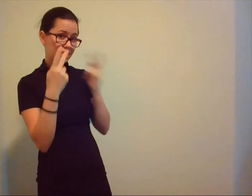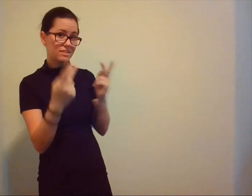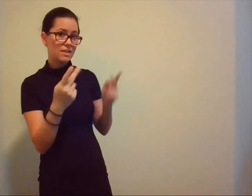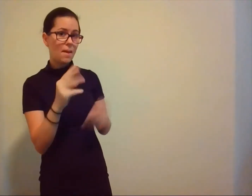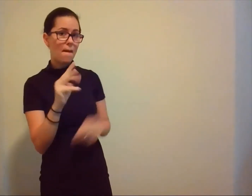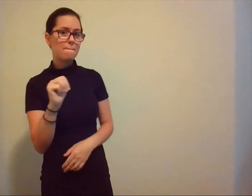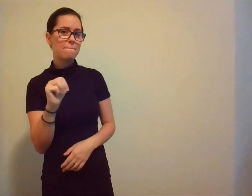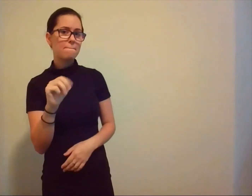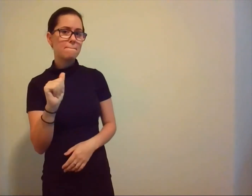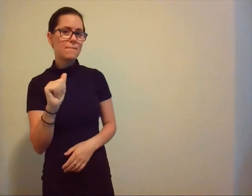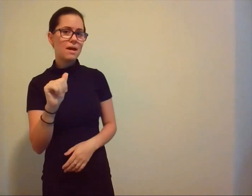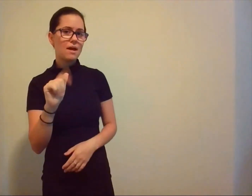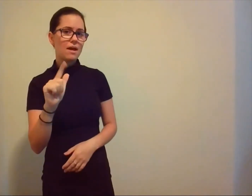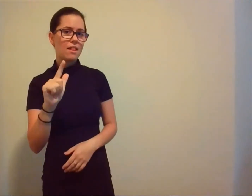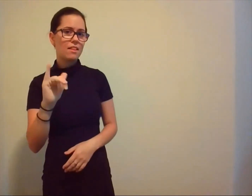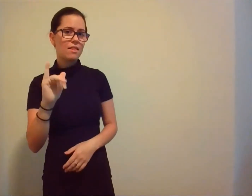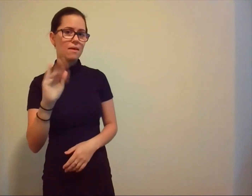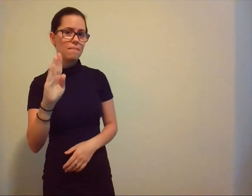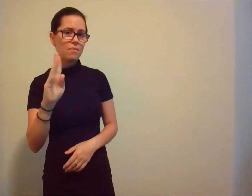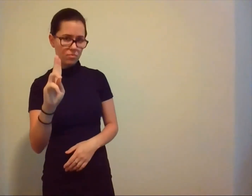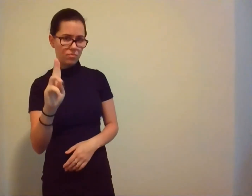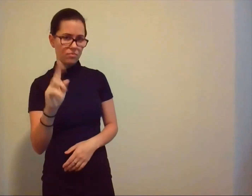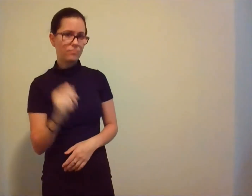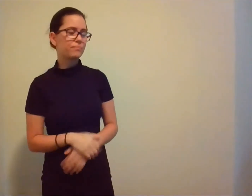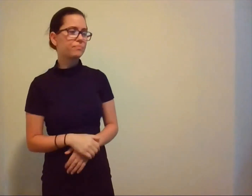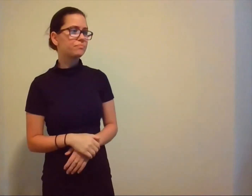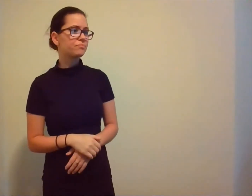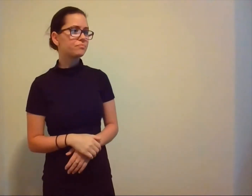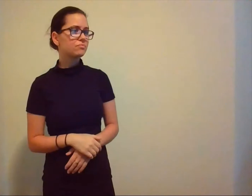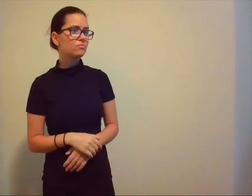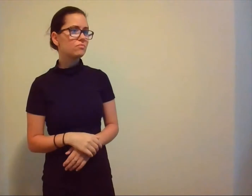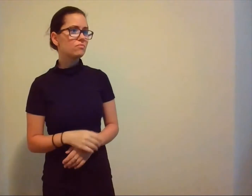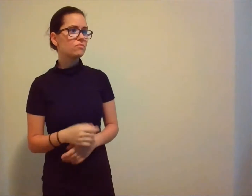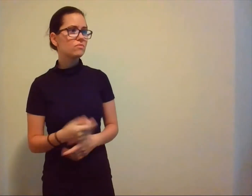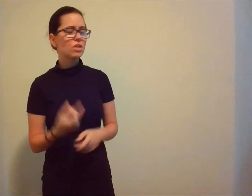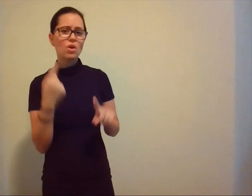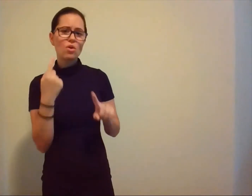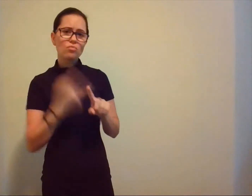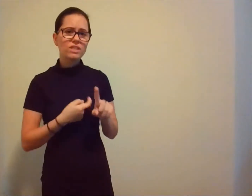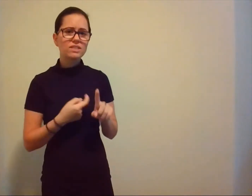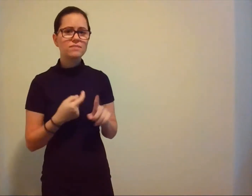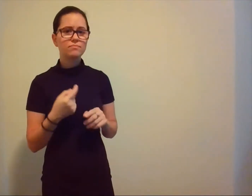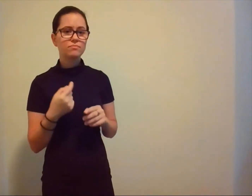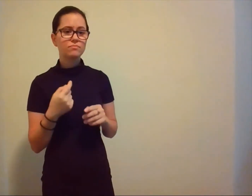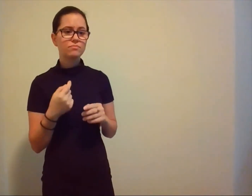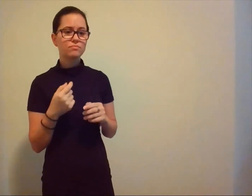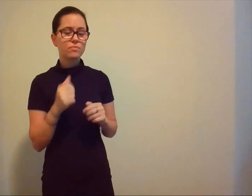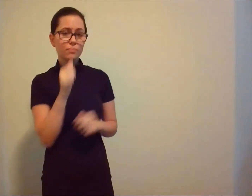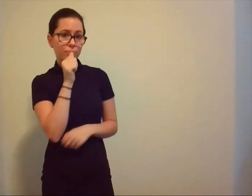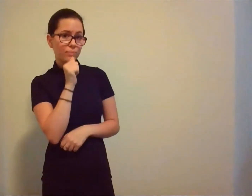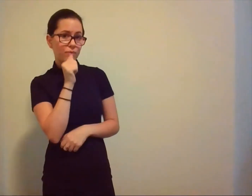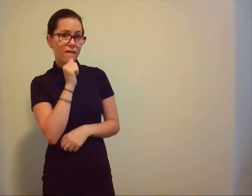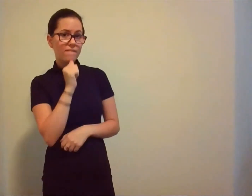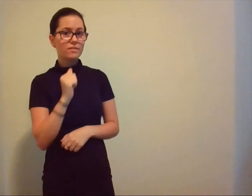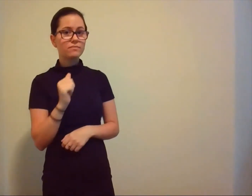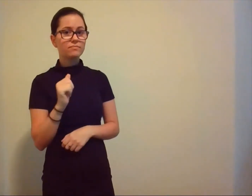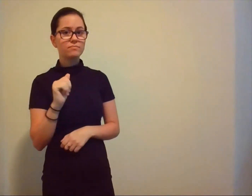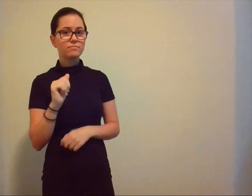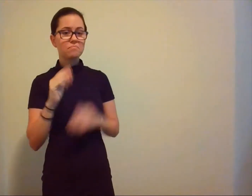house. I'll say I got an Airbnb in Malibu that was a house all to ourselves, but it was a guest